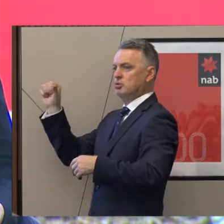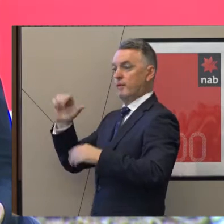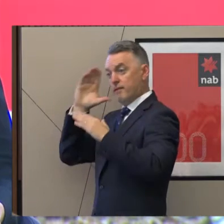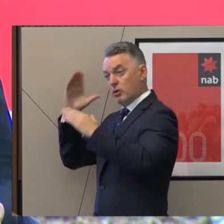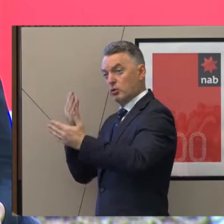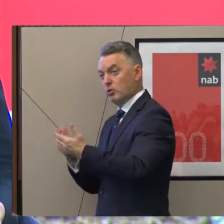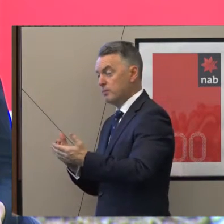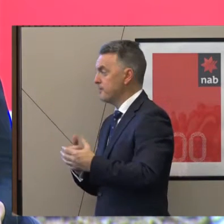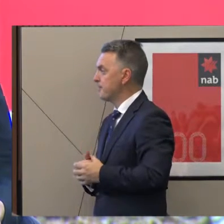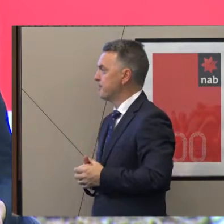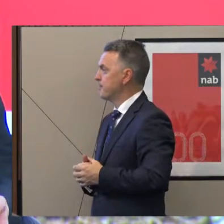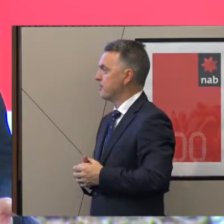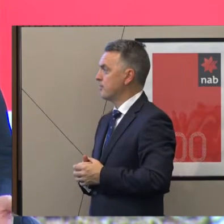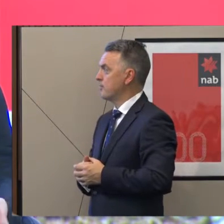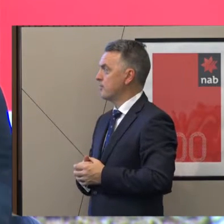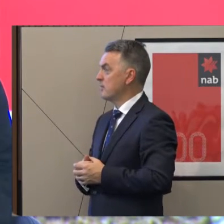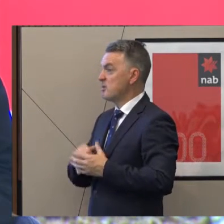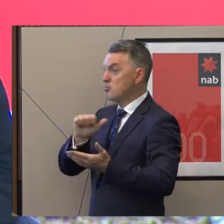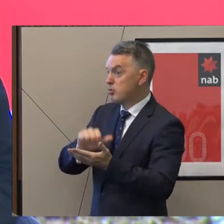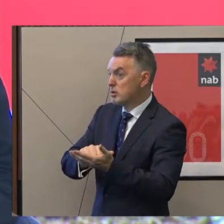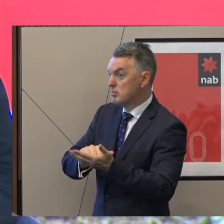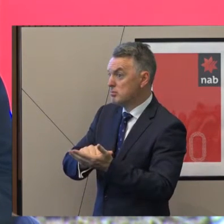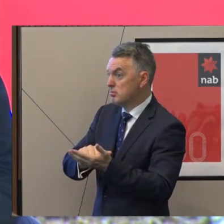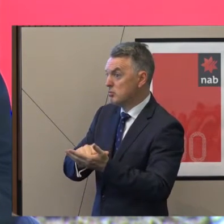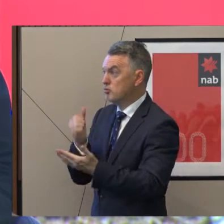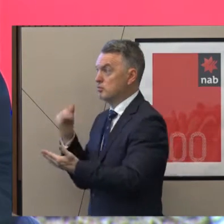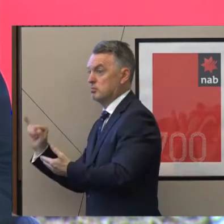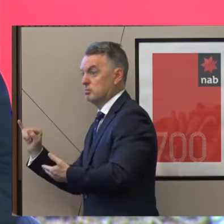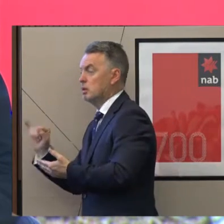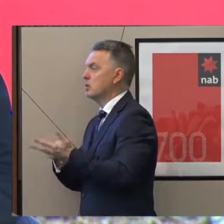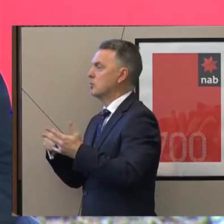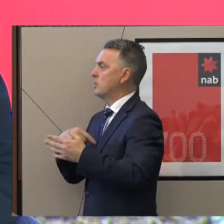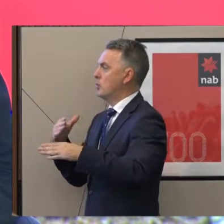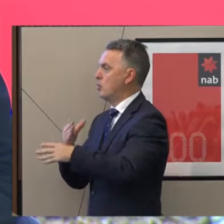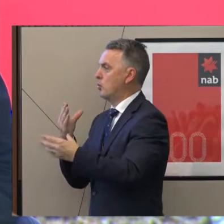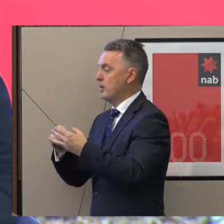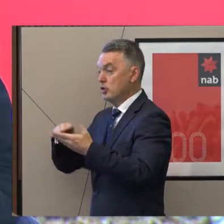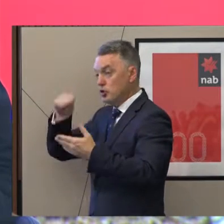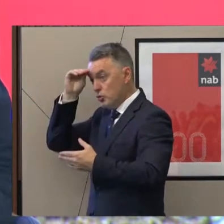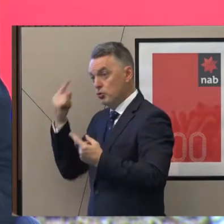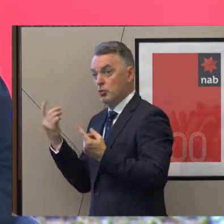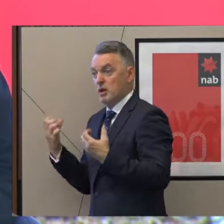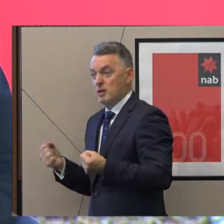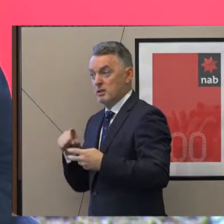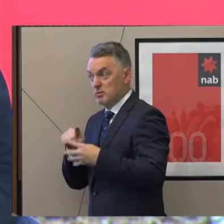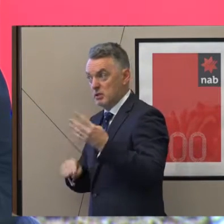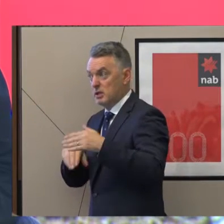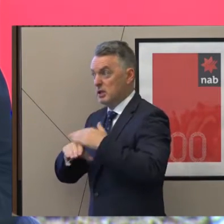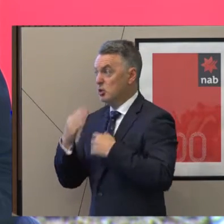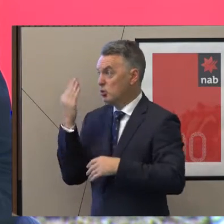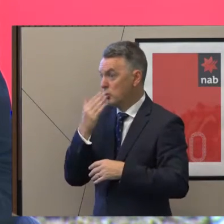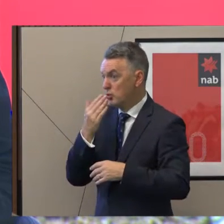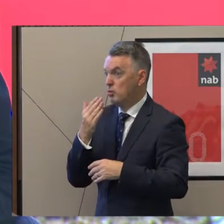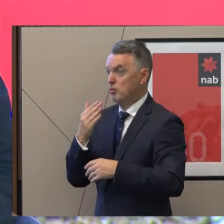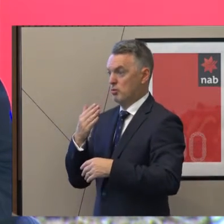on and are we getting it right. And so we've done work with students with disabilities in school, being able to access